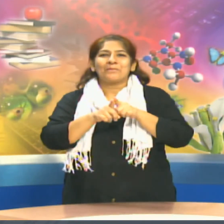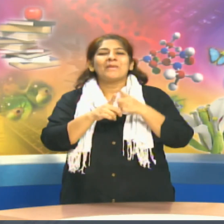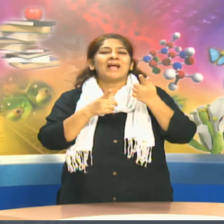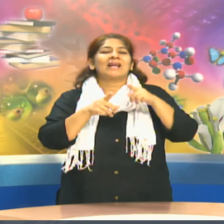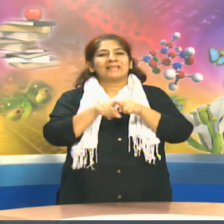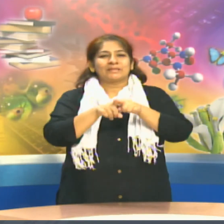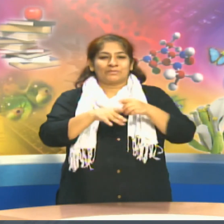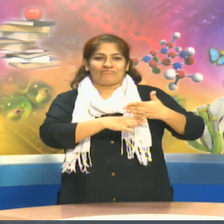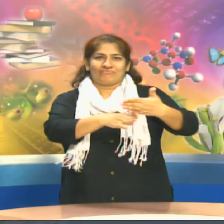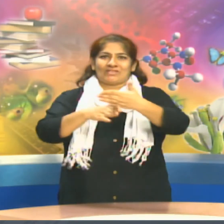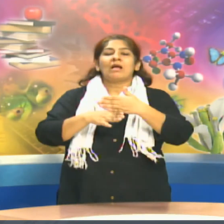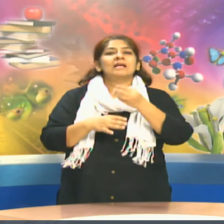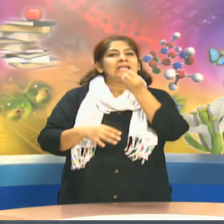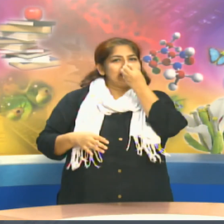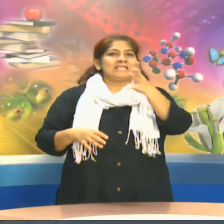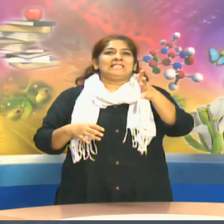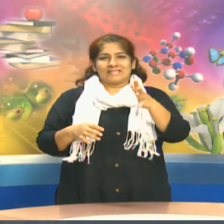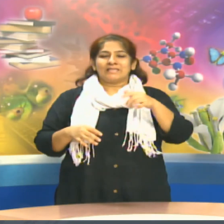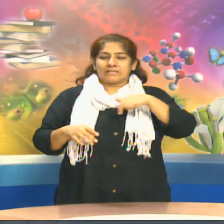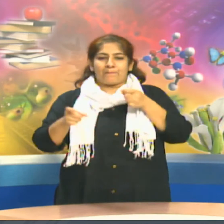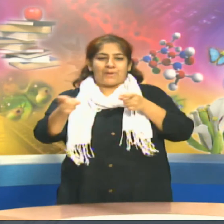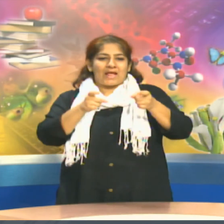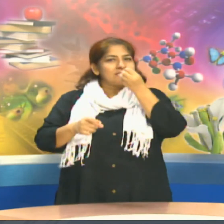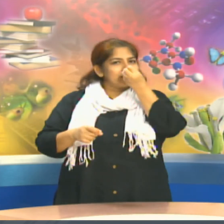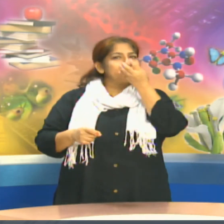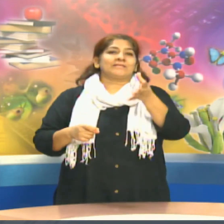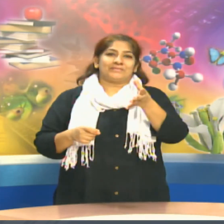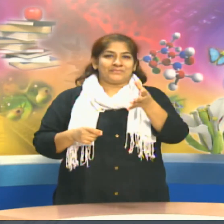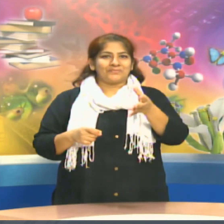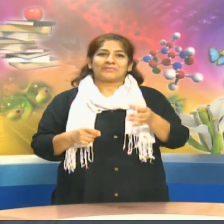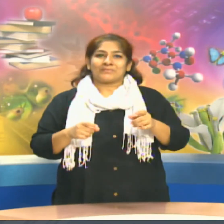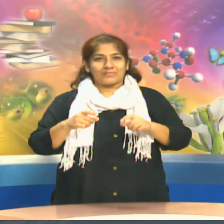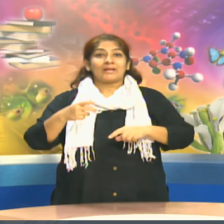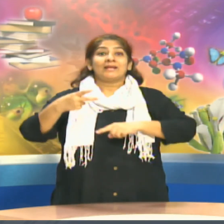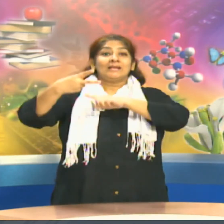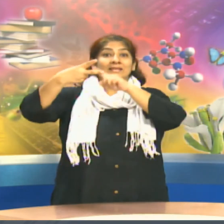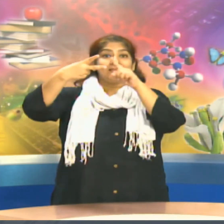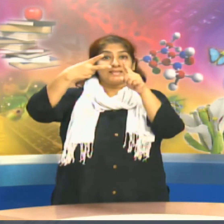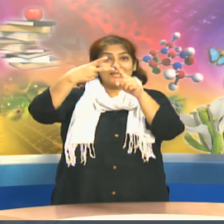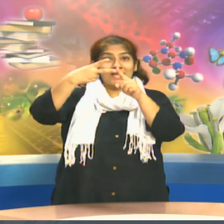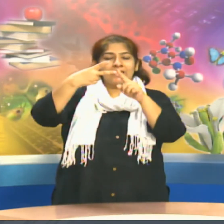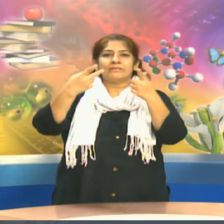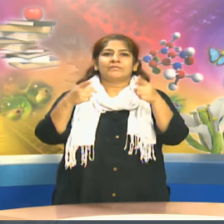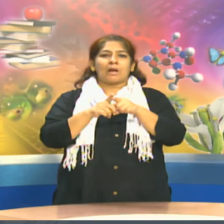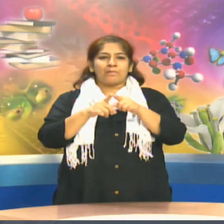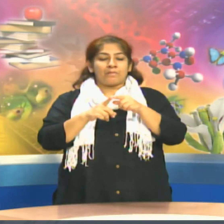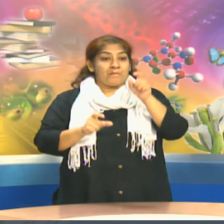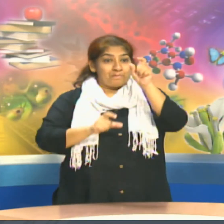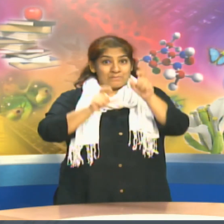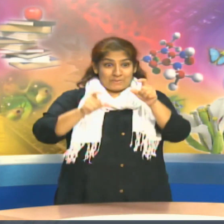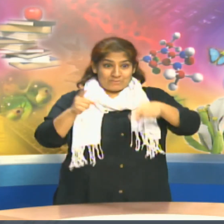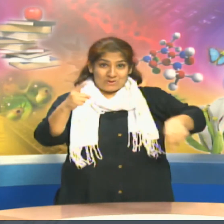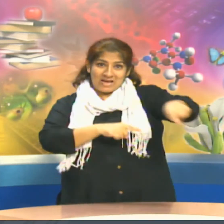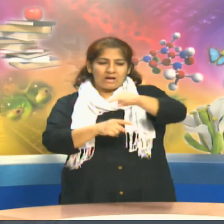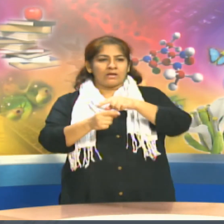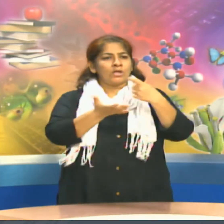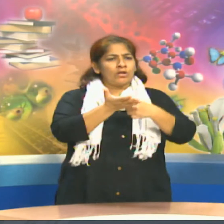together, it's really difficult. So we should share our work and divide our work. The second point